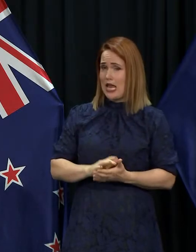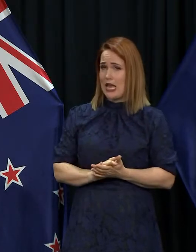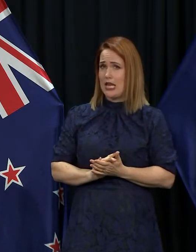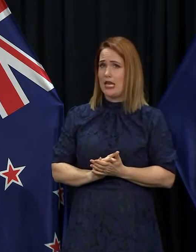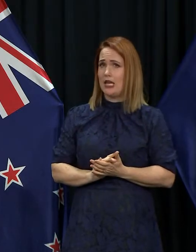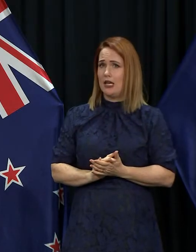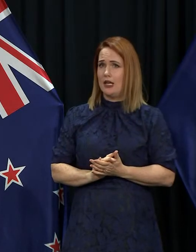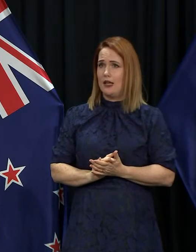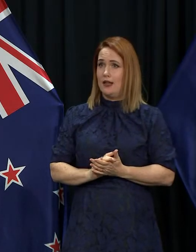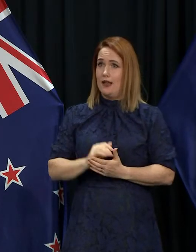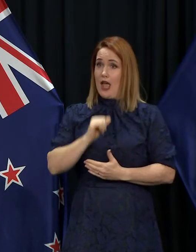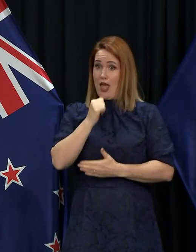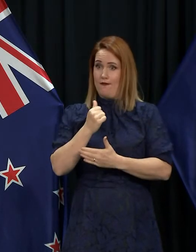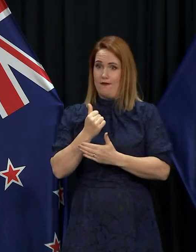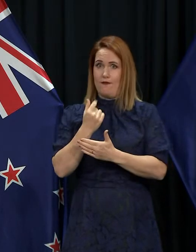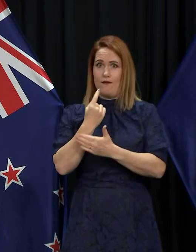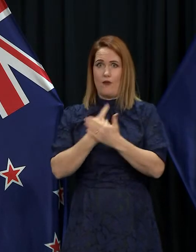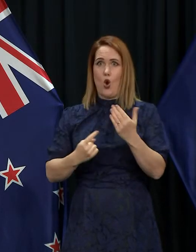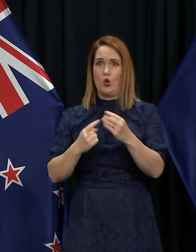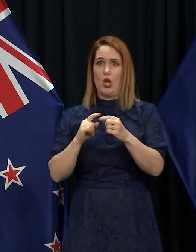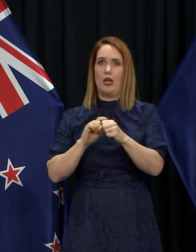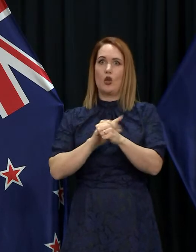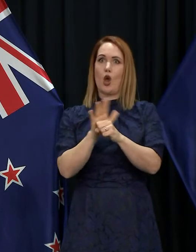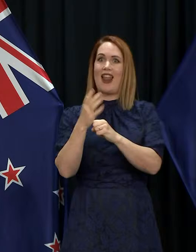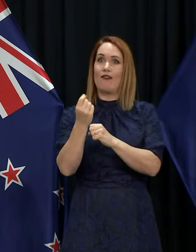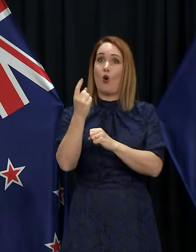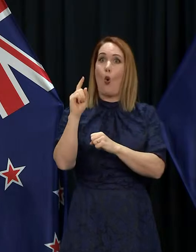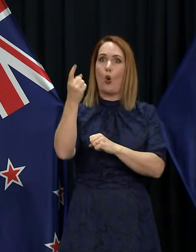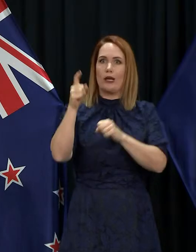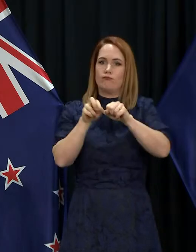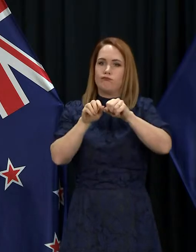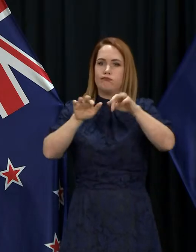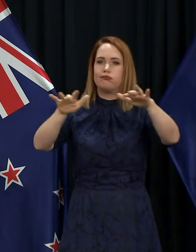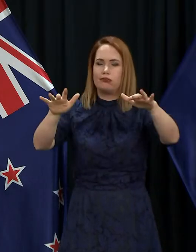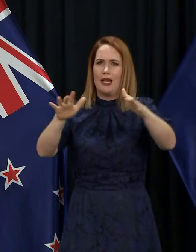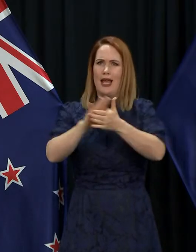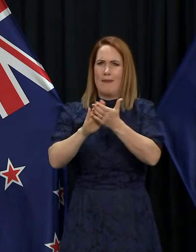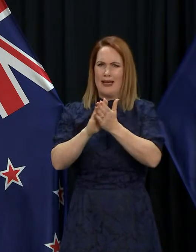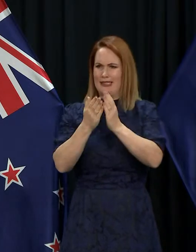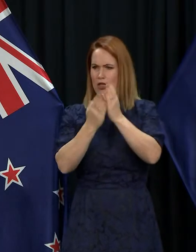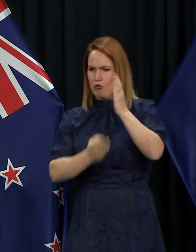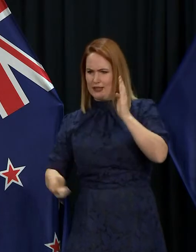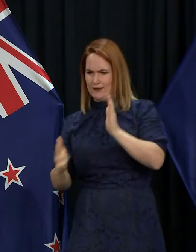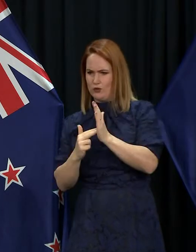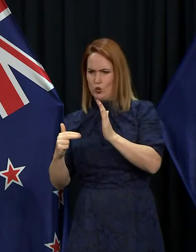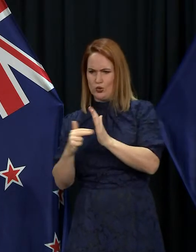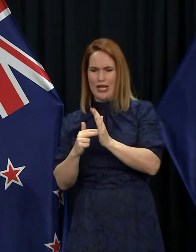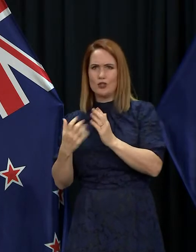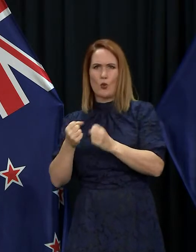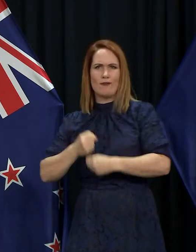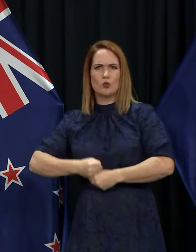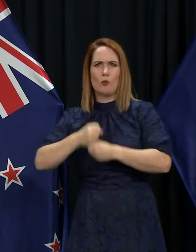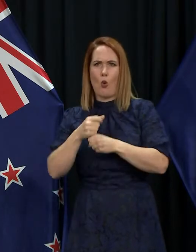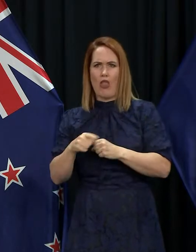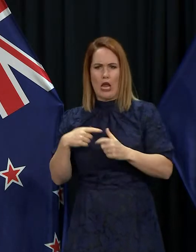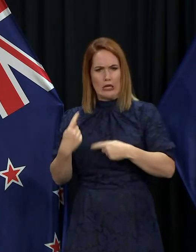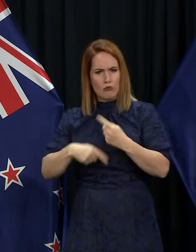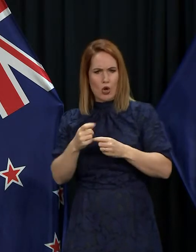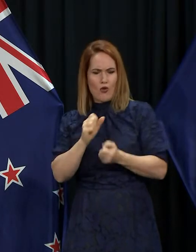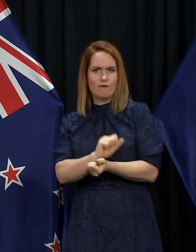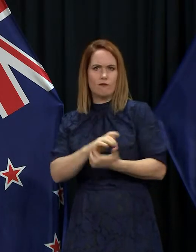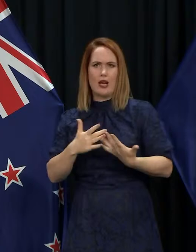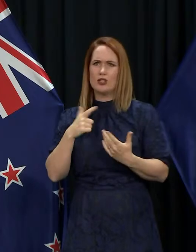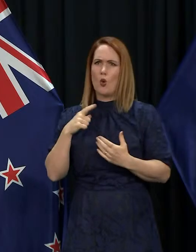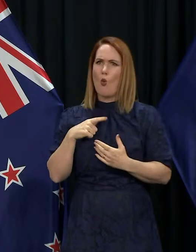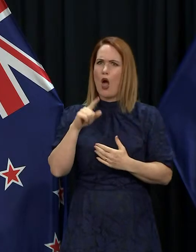only confined to Auckland, the rest of us didn't have to support their health system with all of the national resources, so why should it go the other way around?